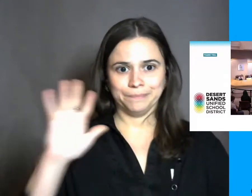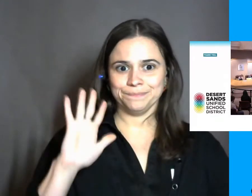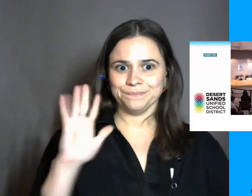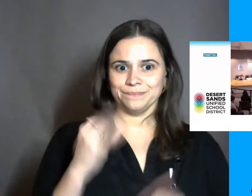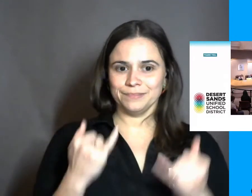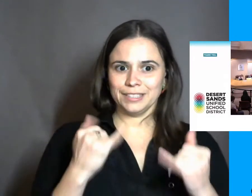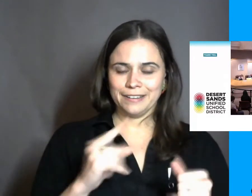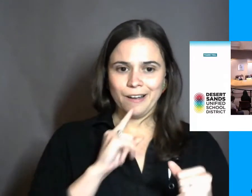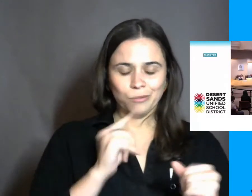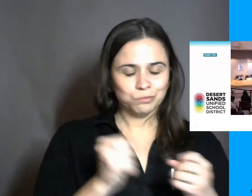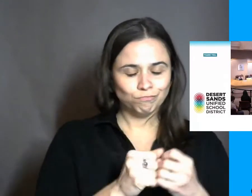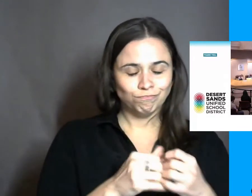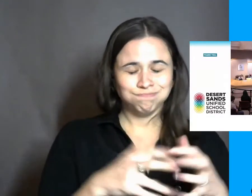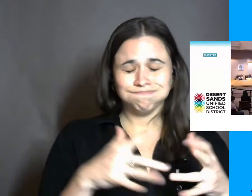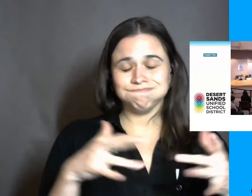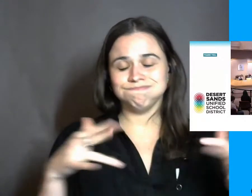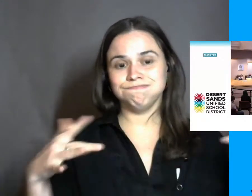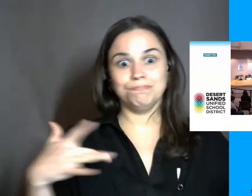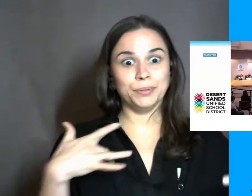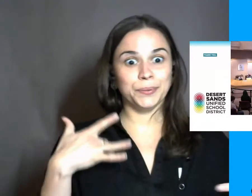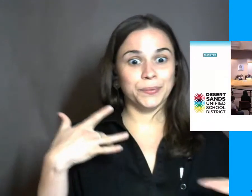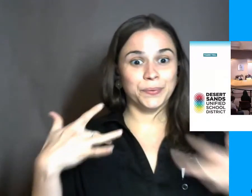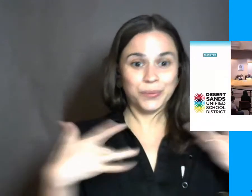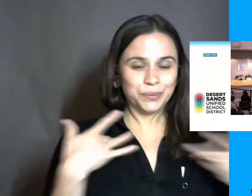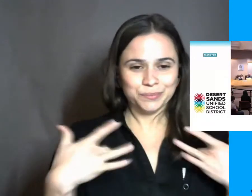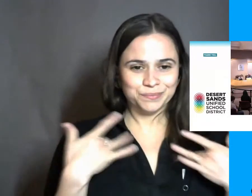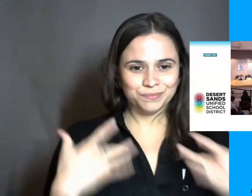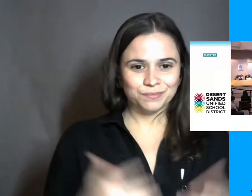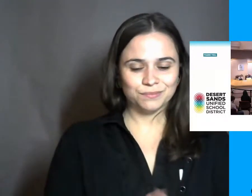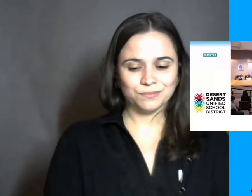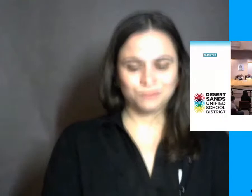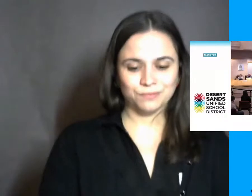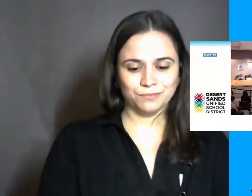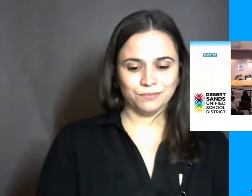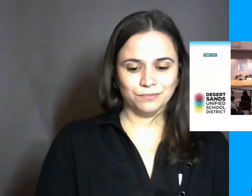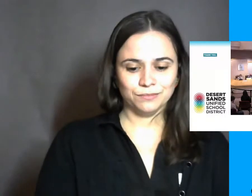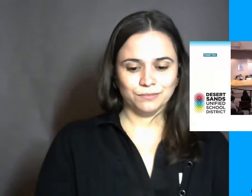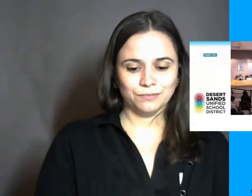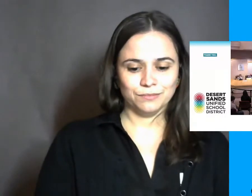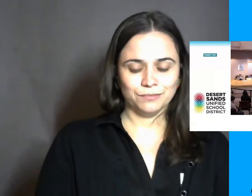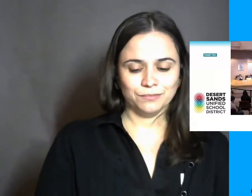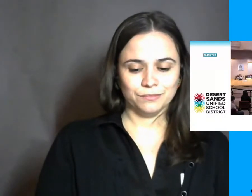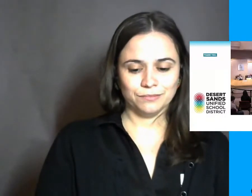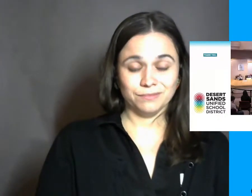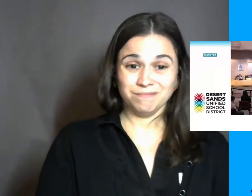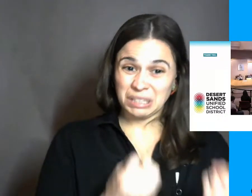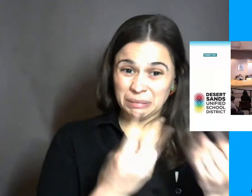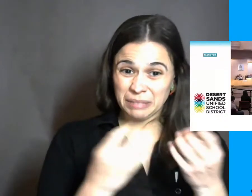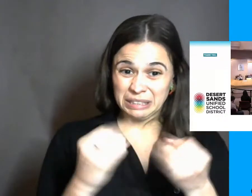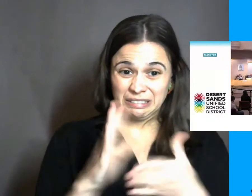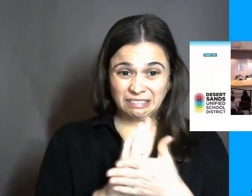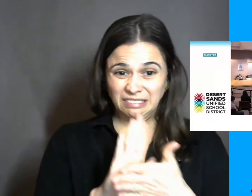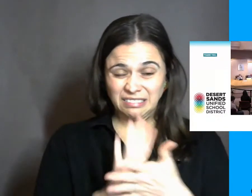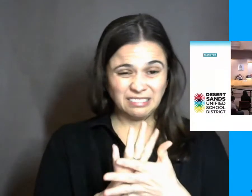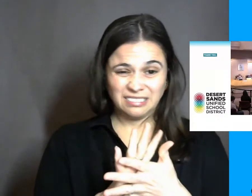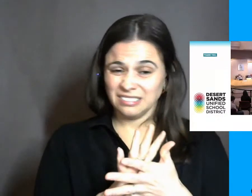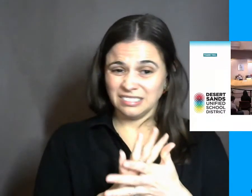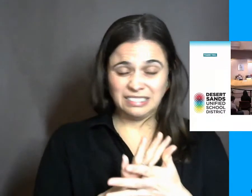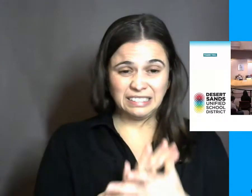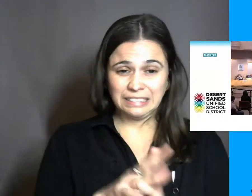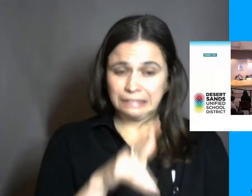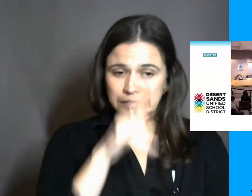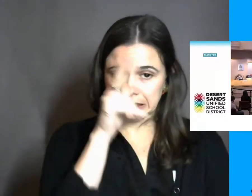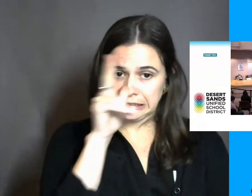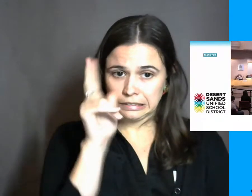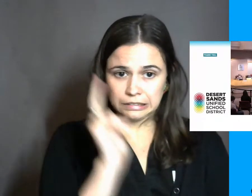so many of our schools were really, really kind of falling apart. And it's so nice to see